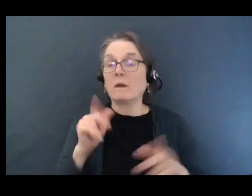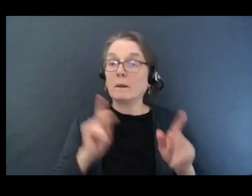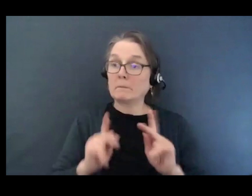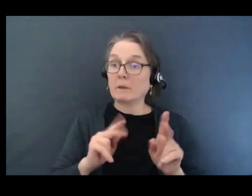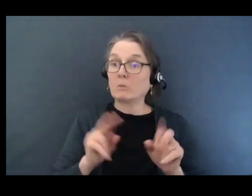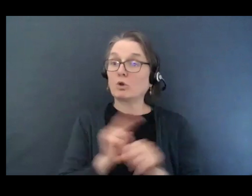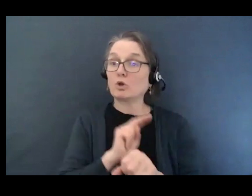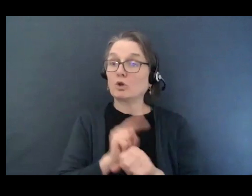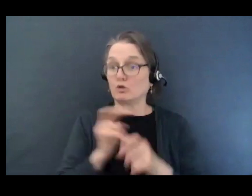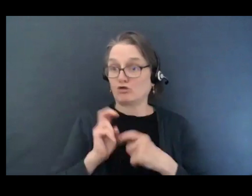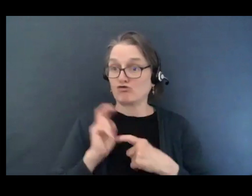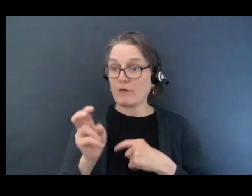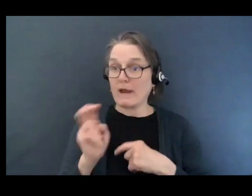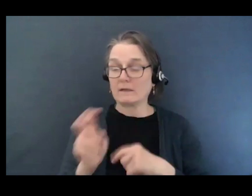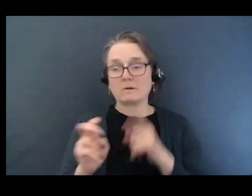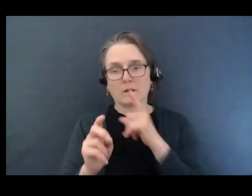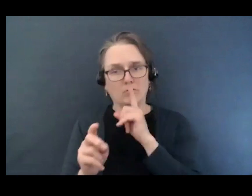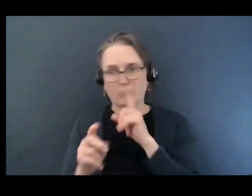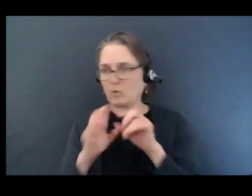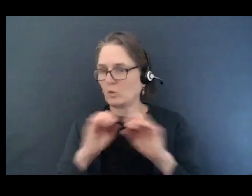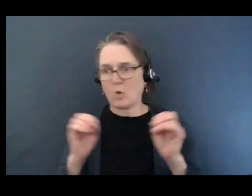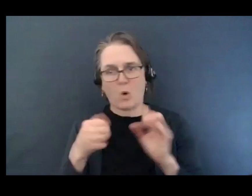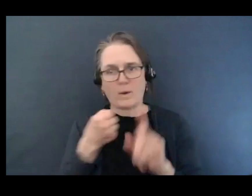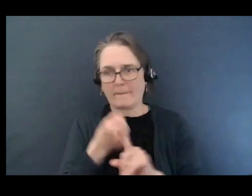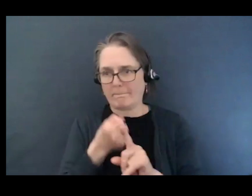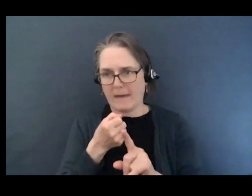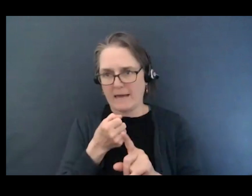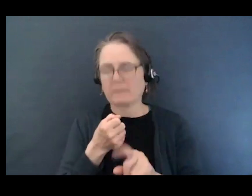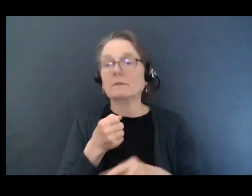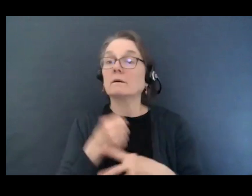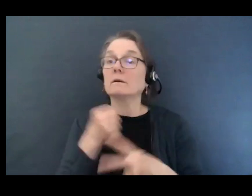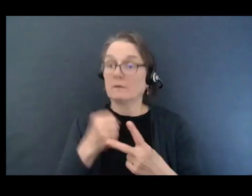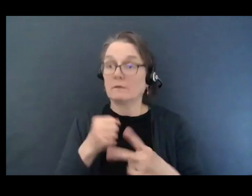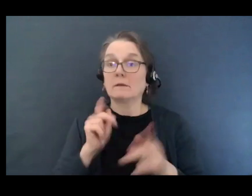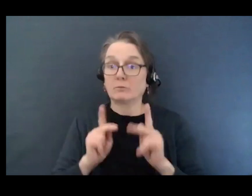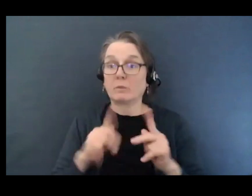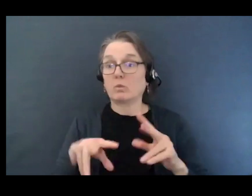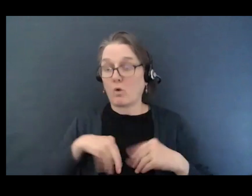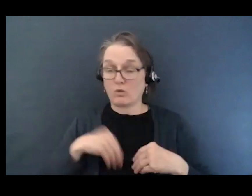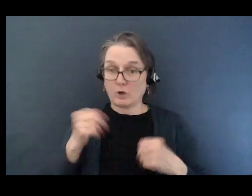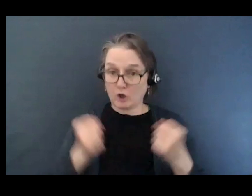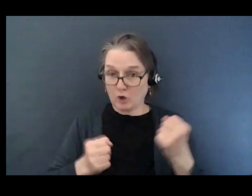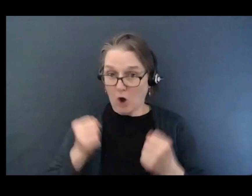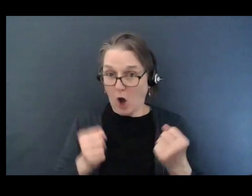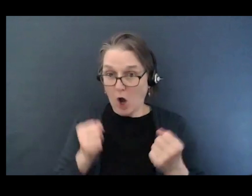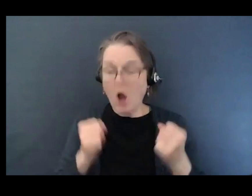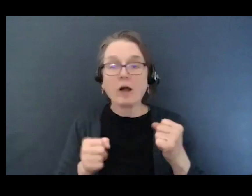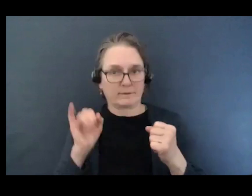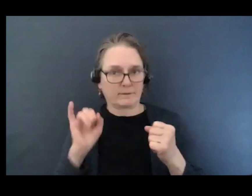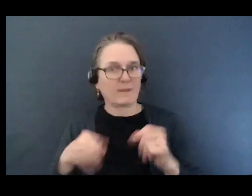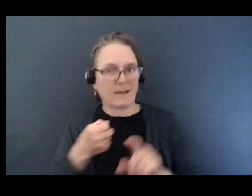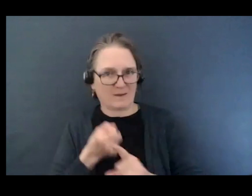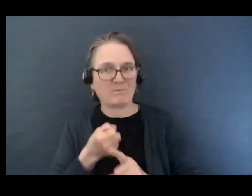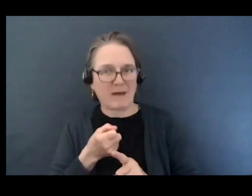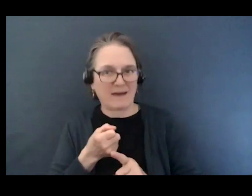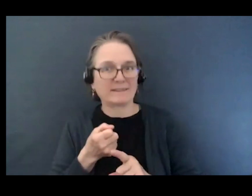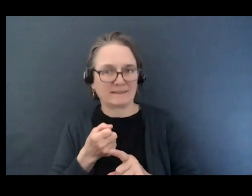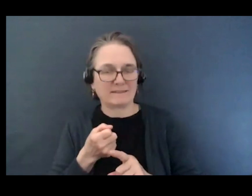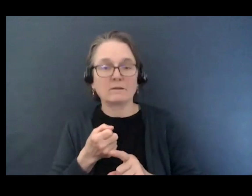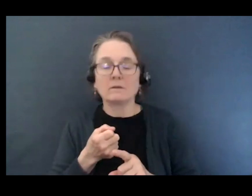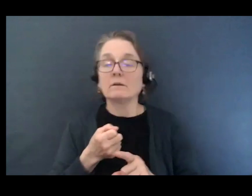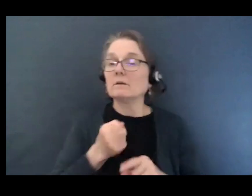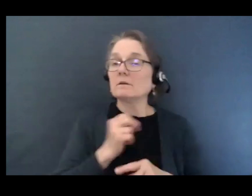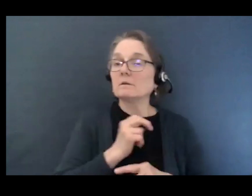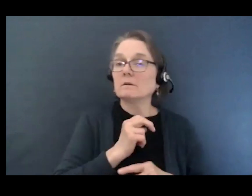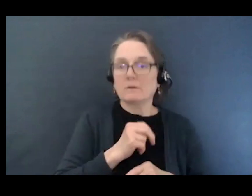It will have a negative effect on people who drive car, or people who own cars, I should say, rather than people who ride transit. There's no such thing as